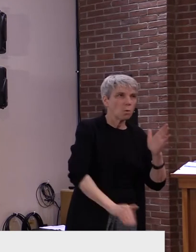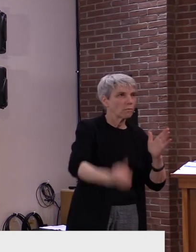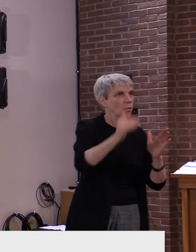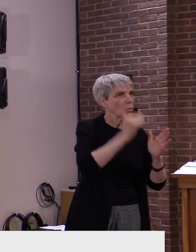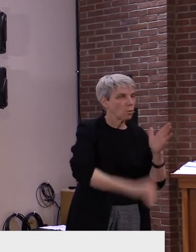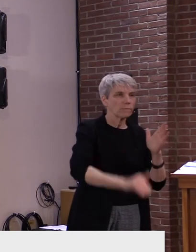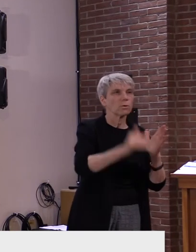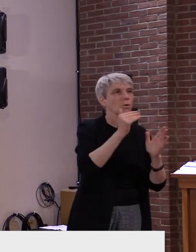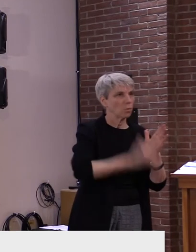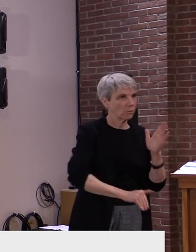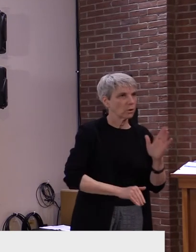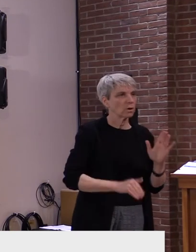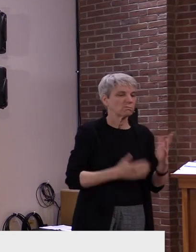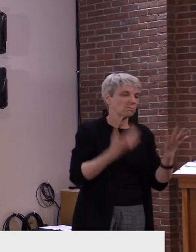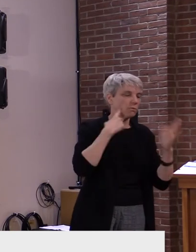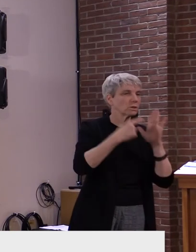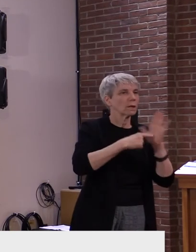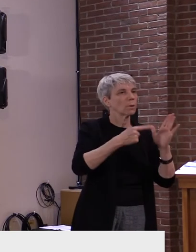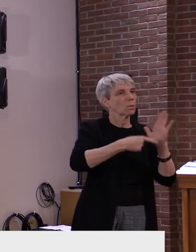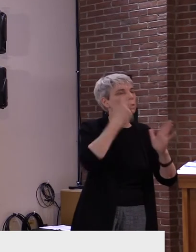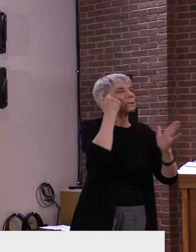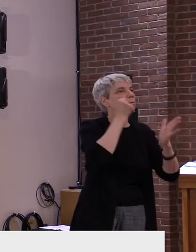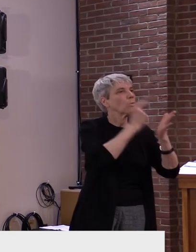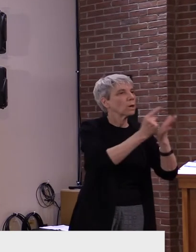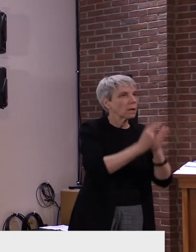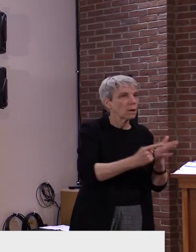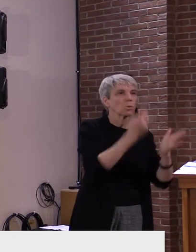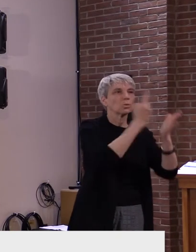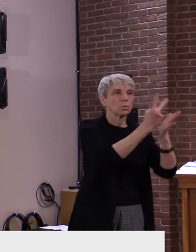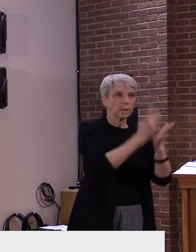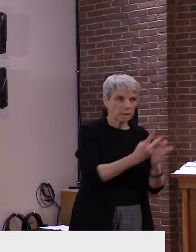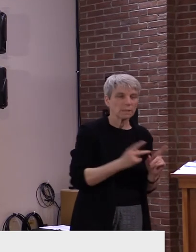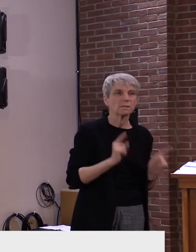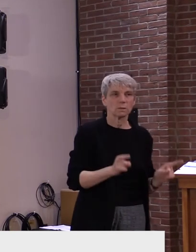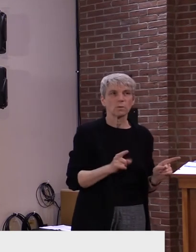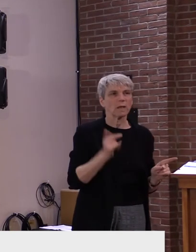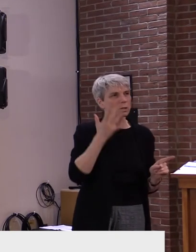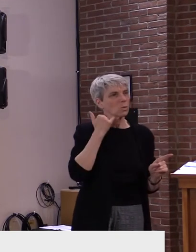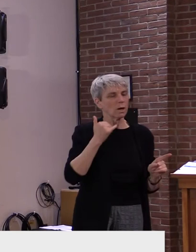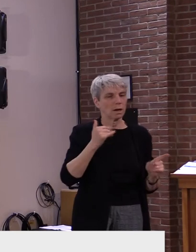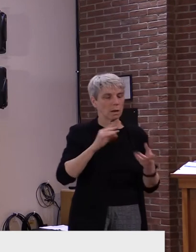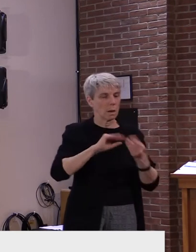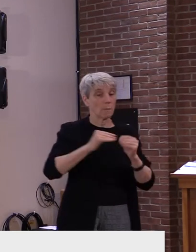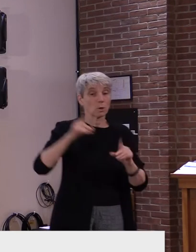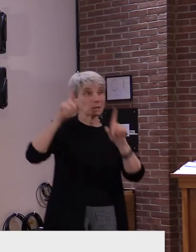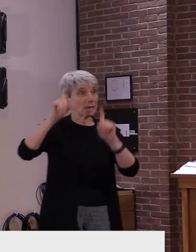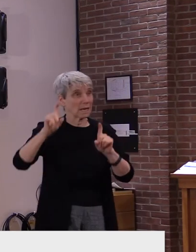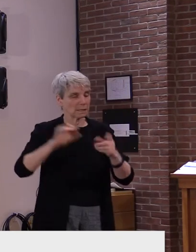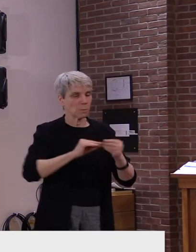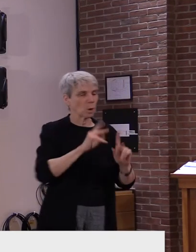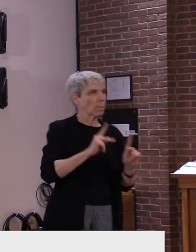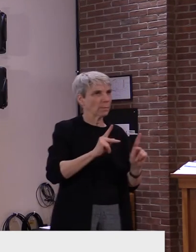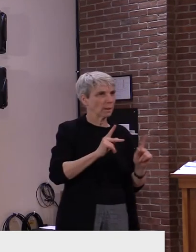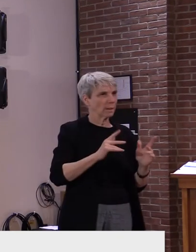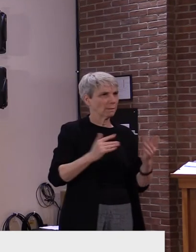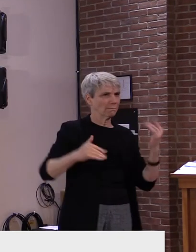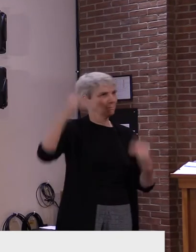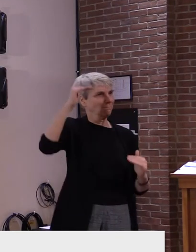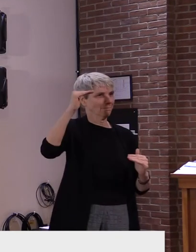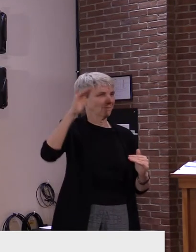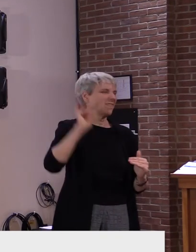occasions and so that's what you're seeing as you're as you're rolling as you're looking at those numbers